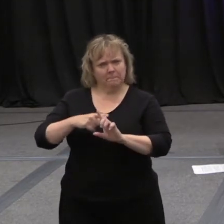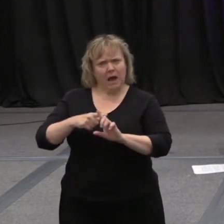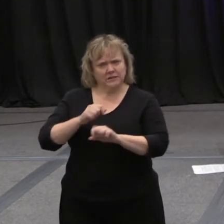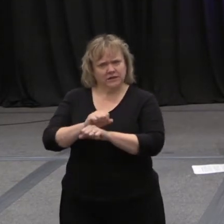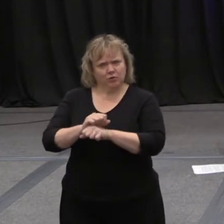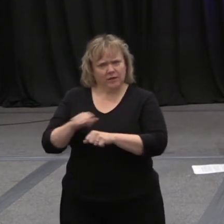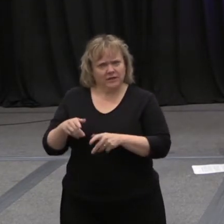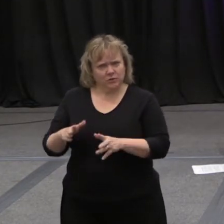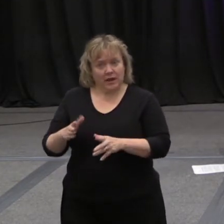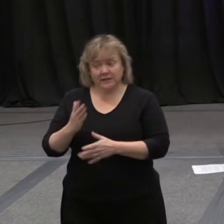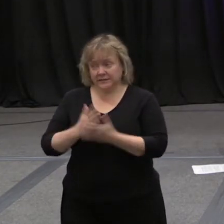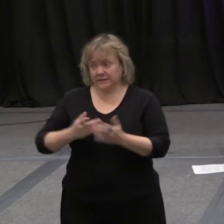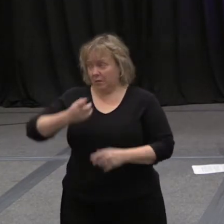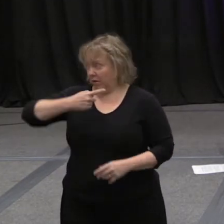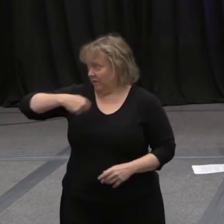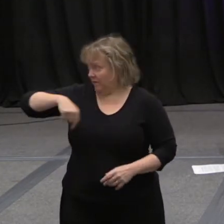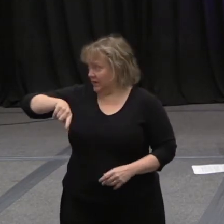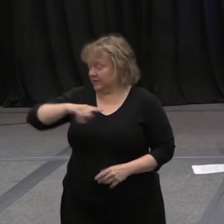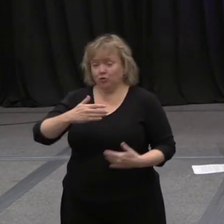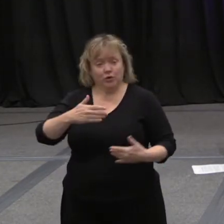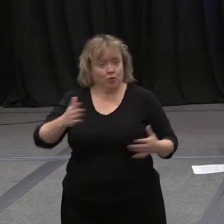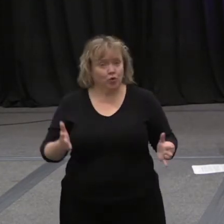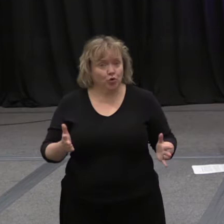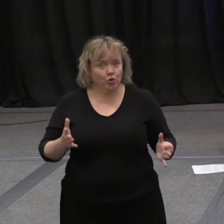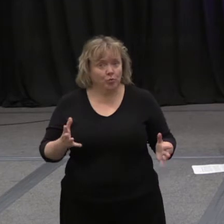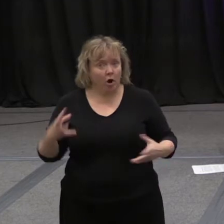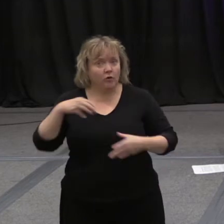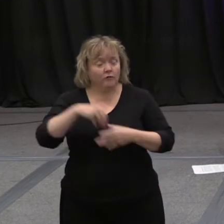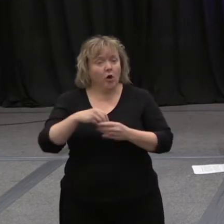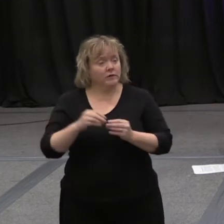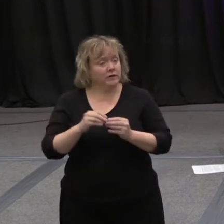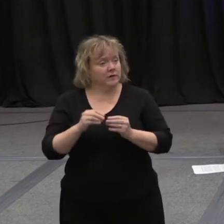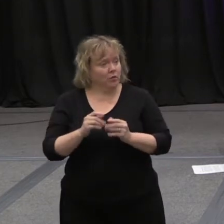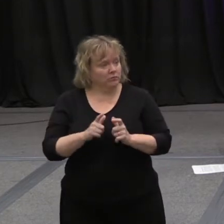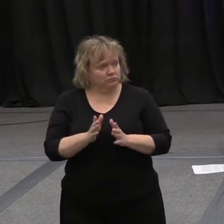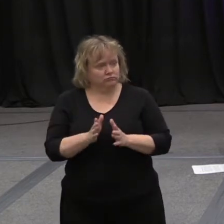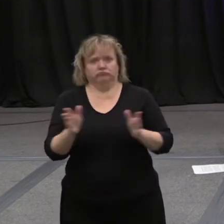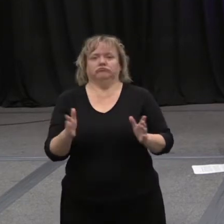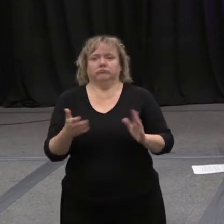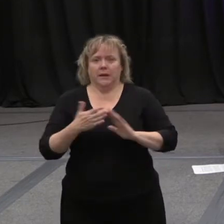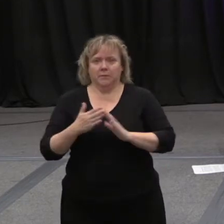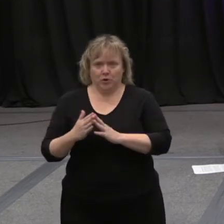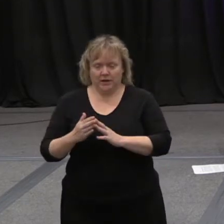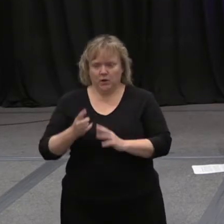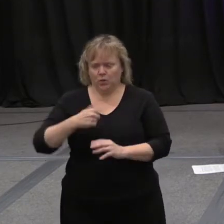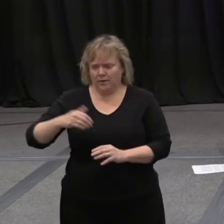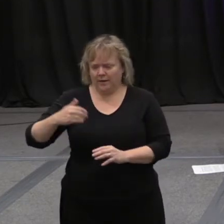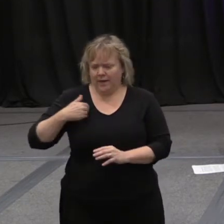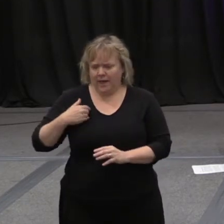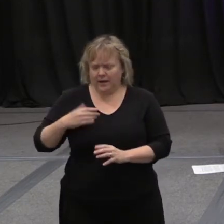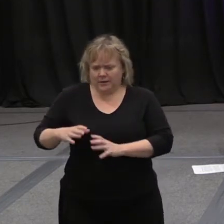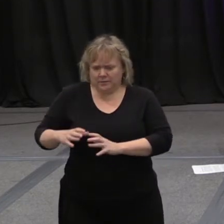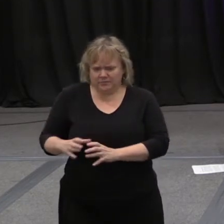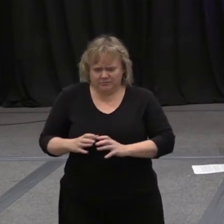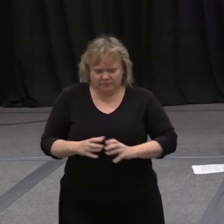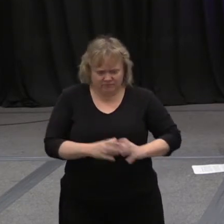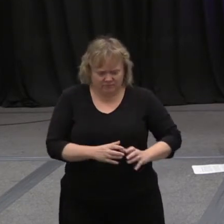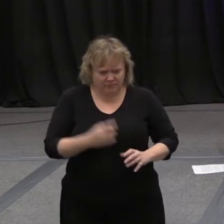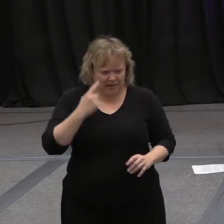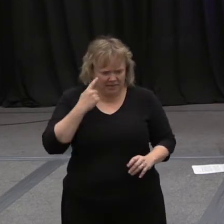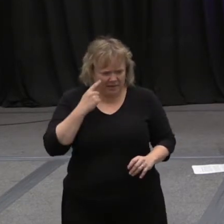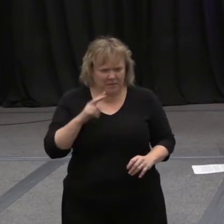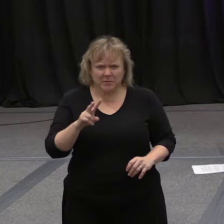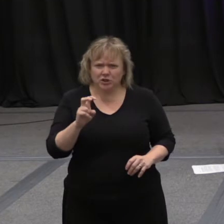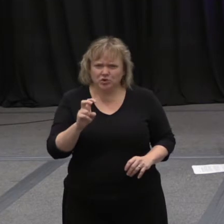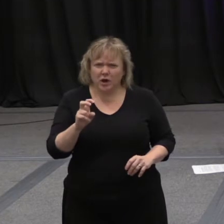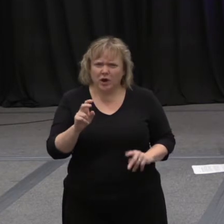of us in the room who are part of a larger community, and we had a subset of, I would say, about 200 people,